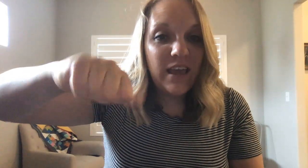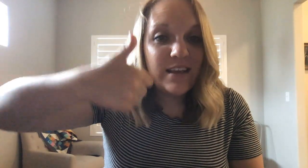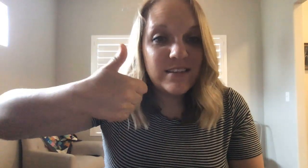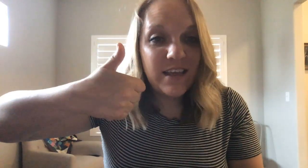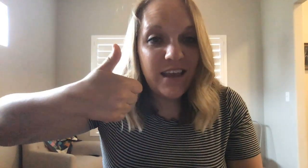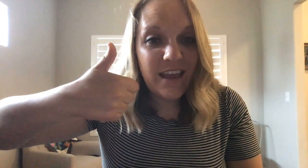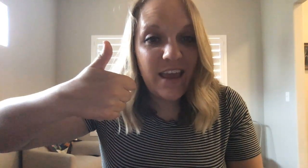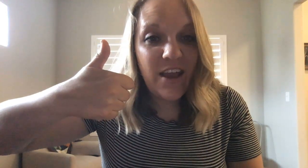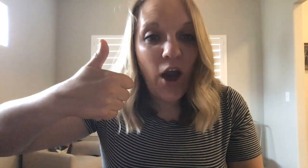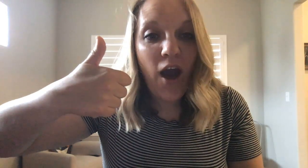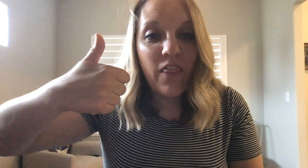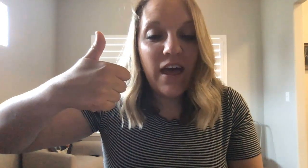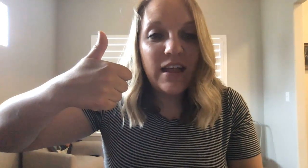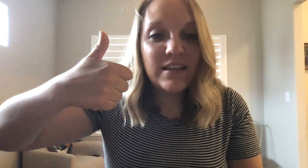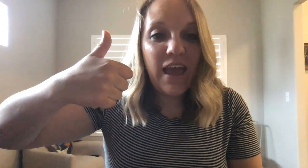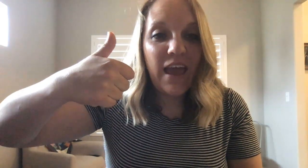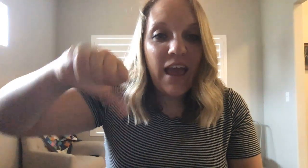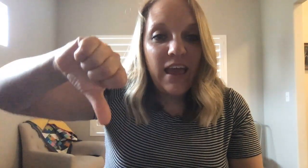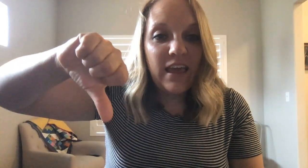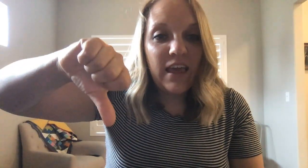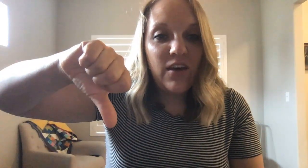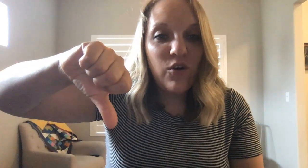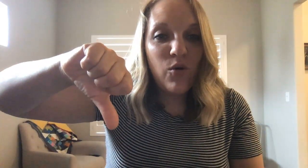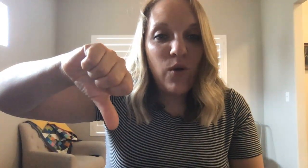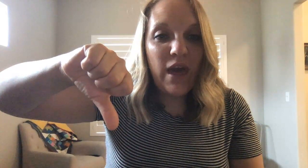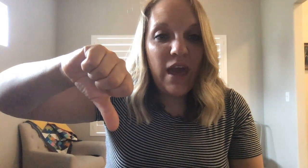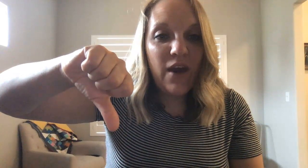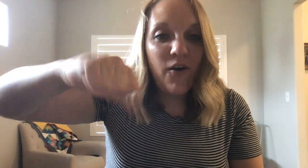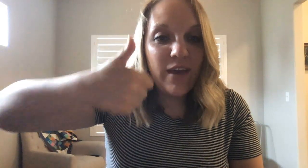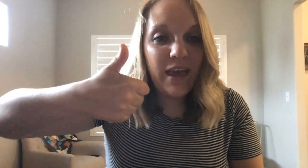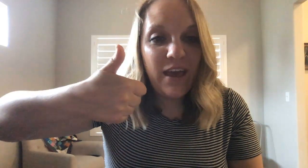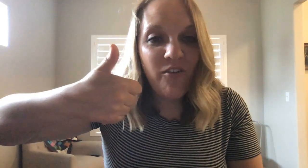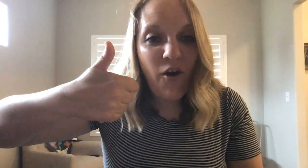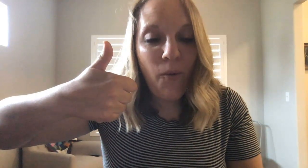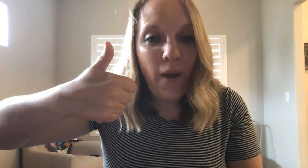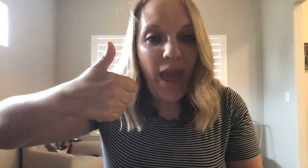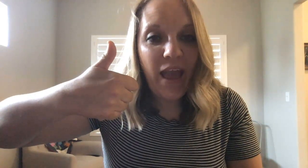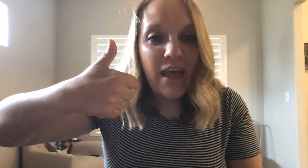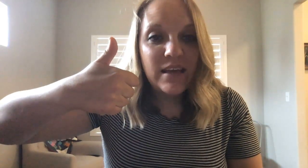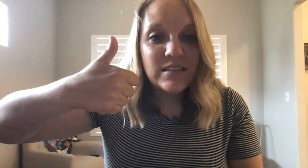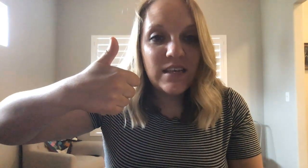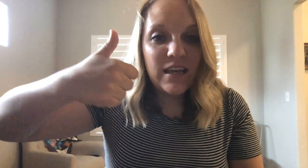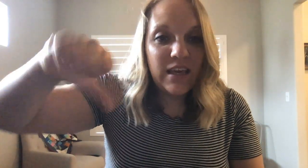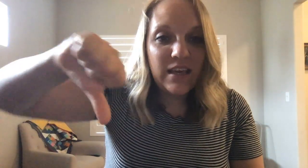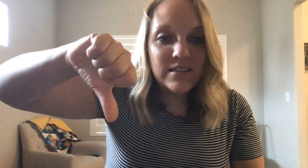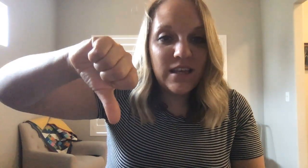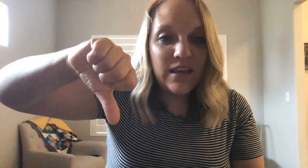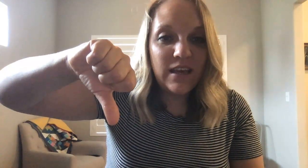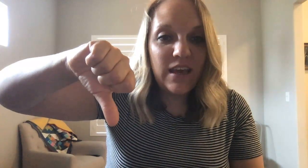Singing, singing all the day. Give away, oh, give away. Singing,